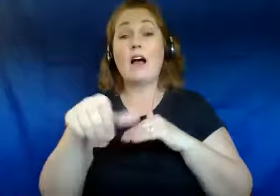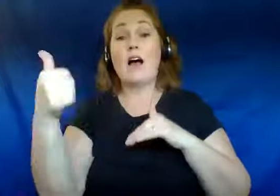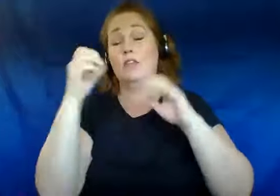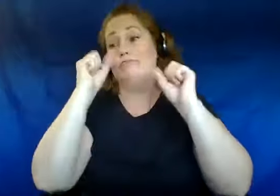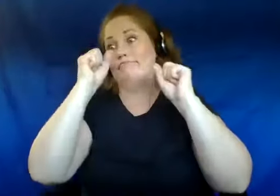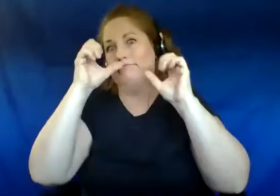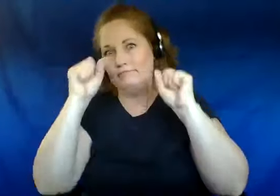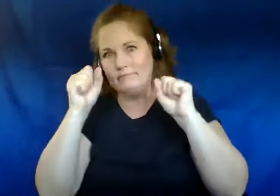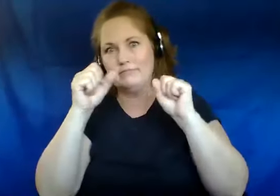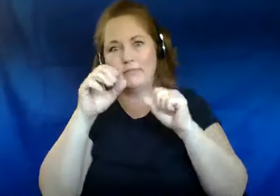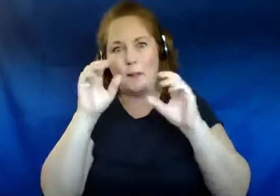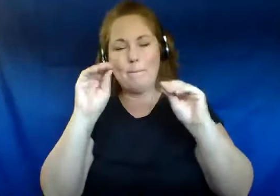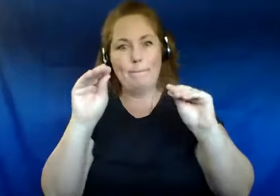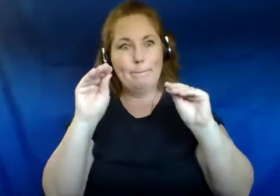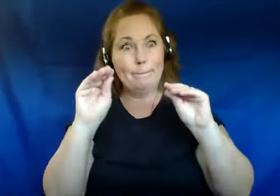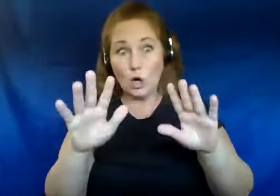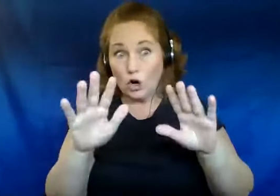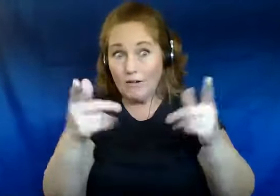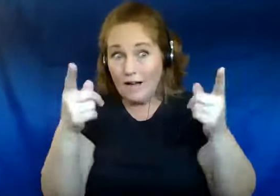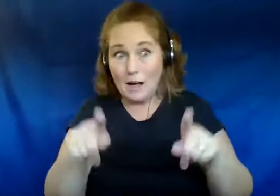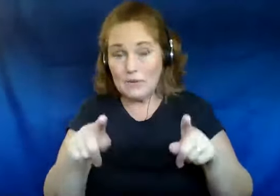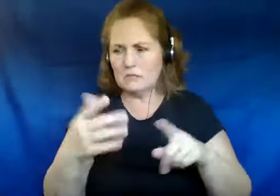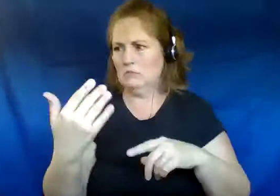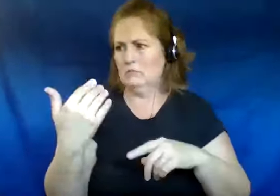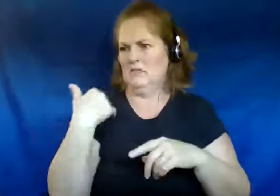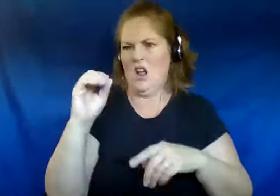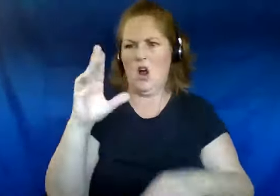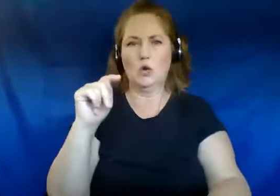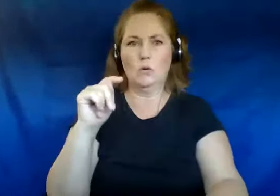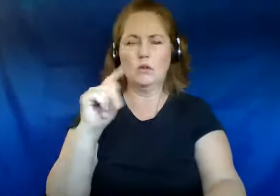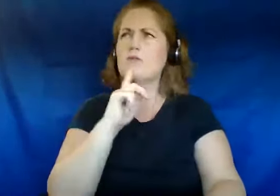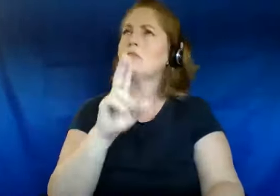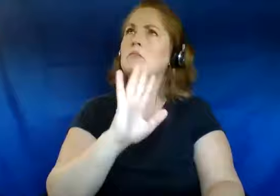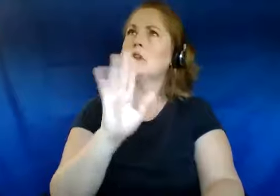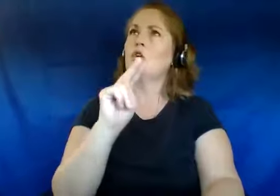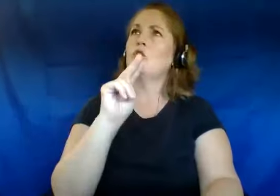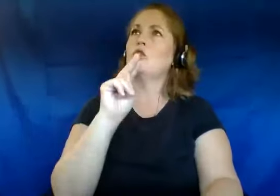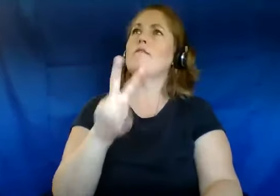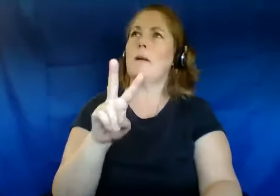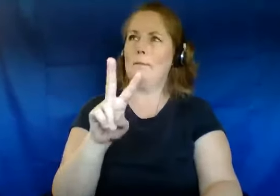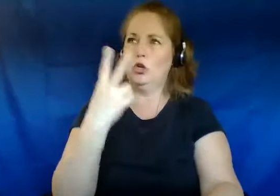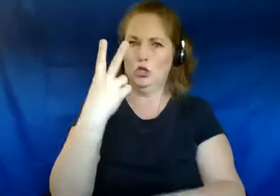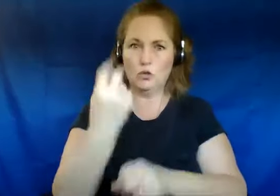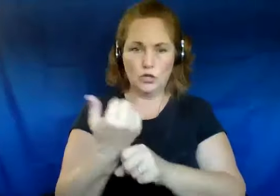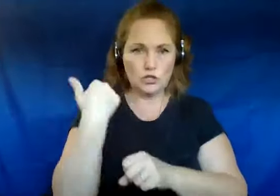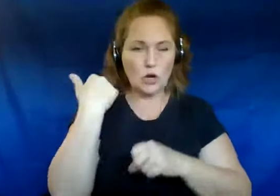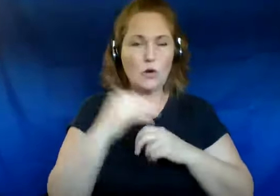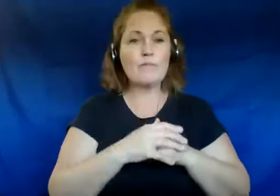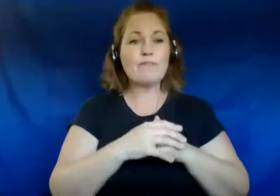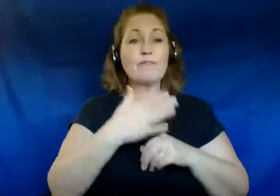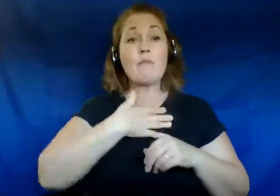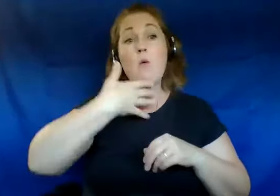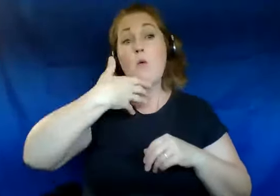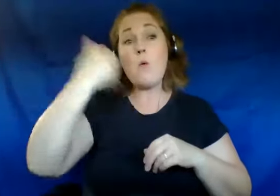that also happened in October, really November 2 years ago, is my